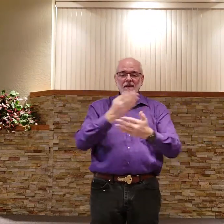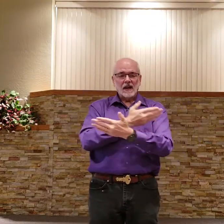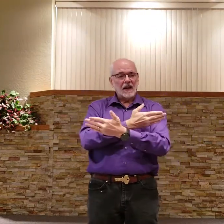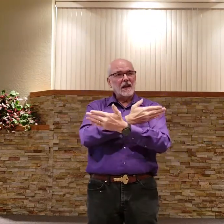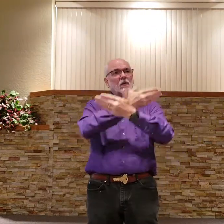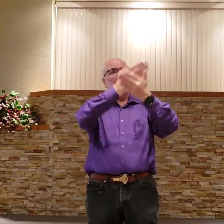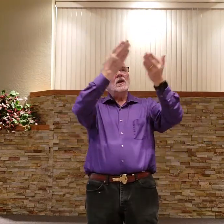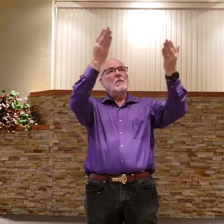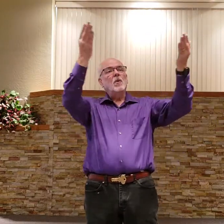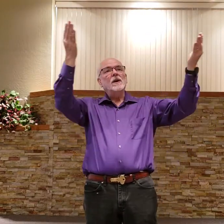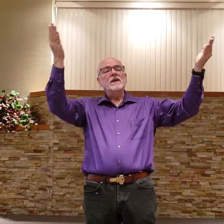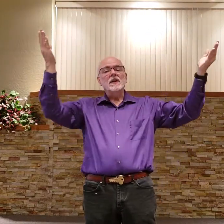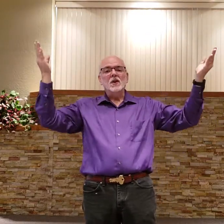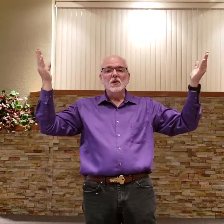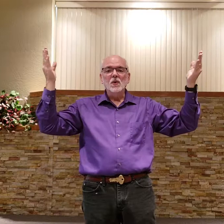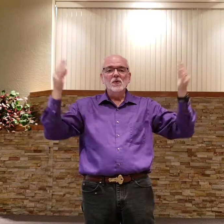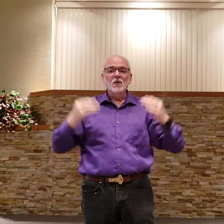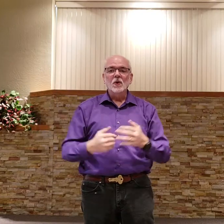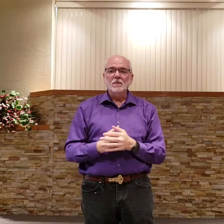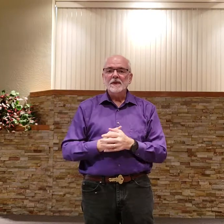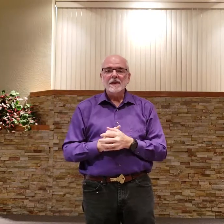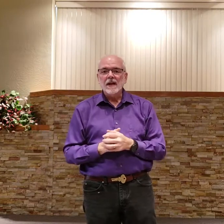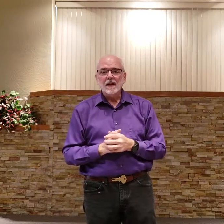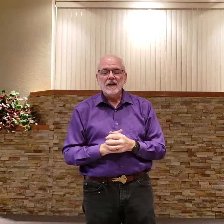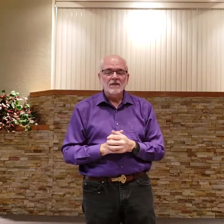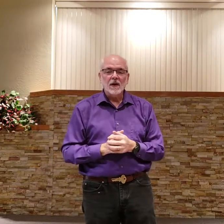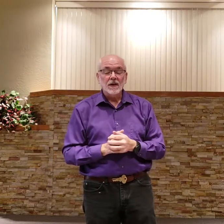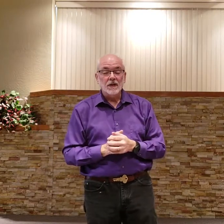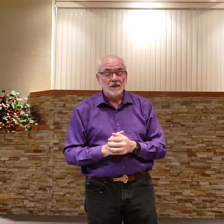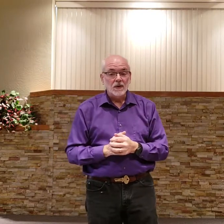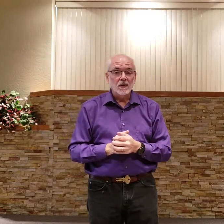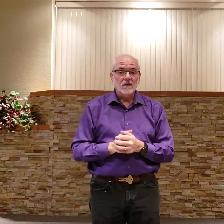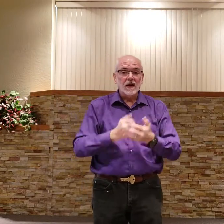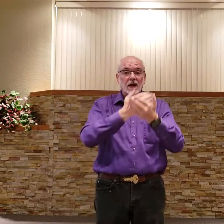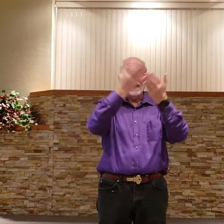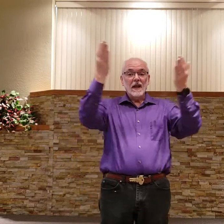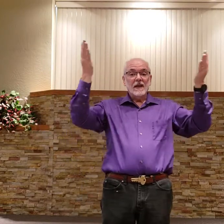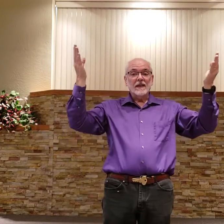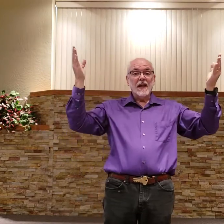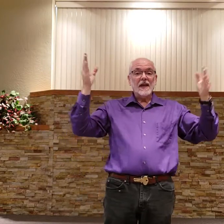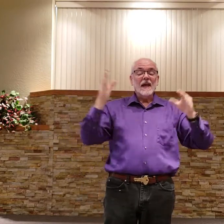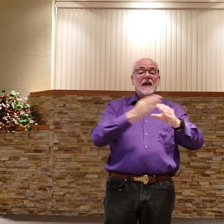and again, we're just going to point to this huge group standing in front of the throne of God. They